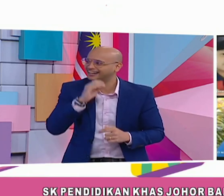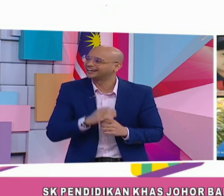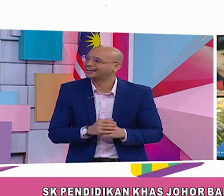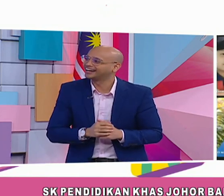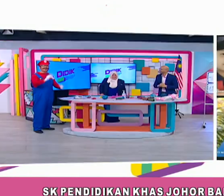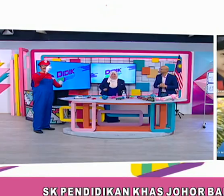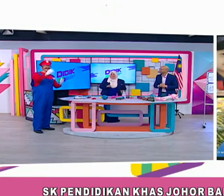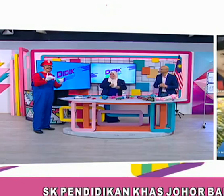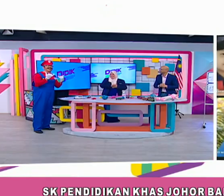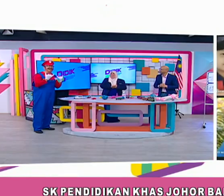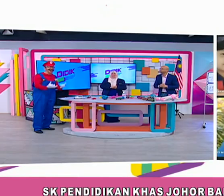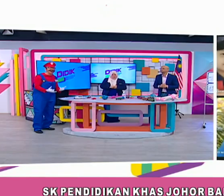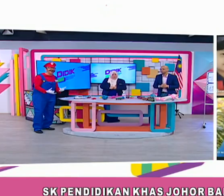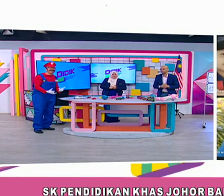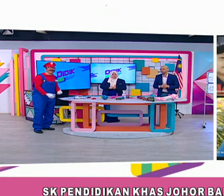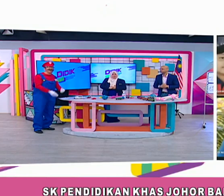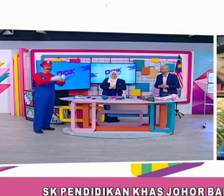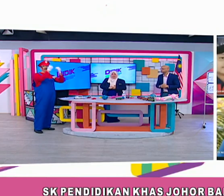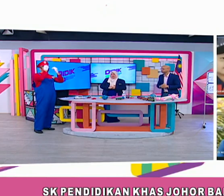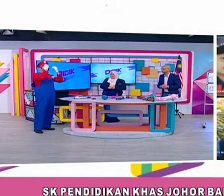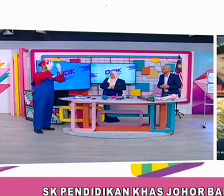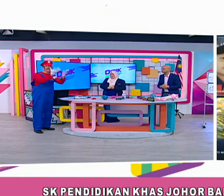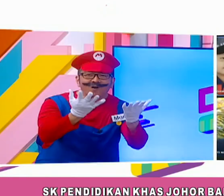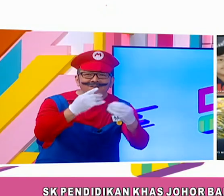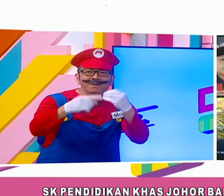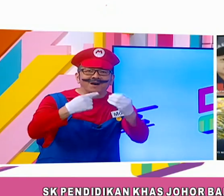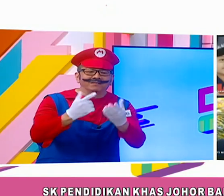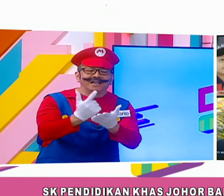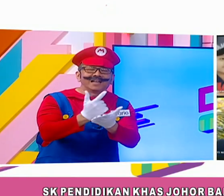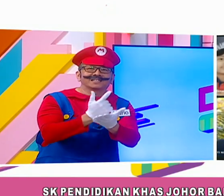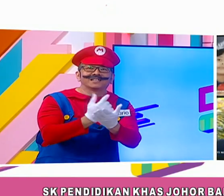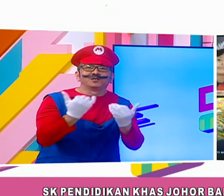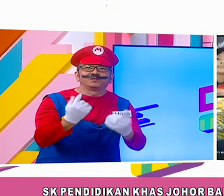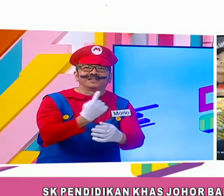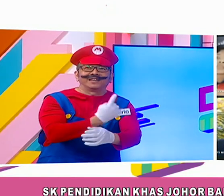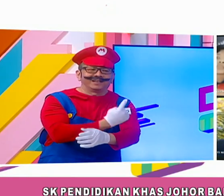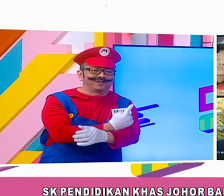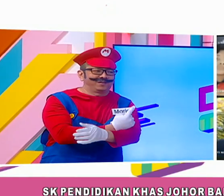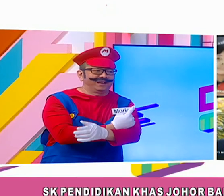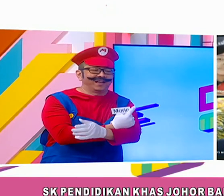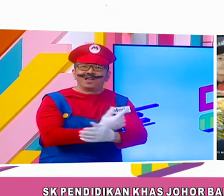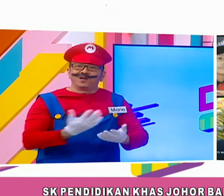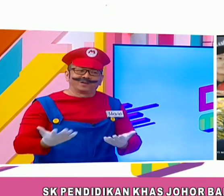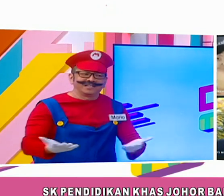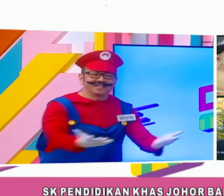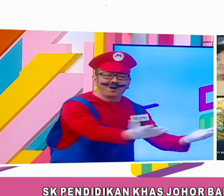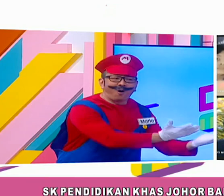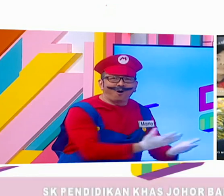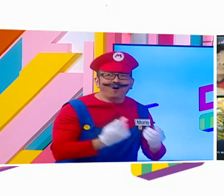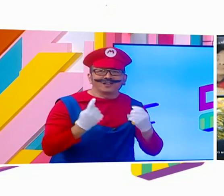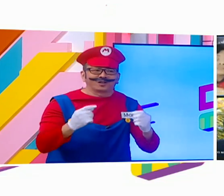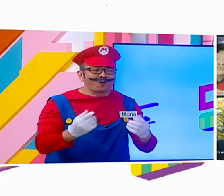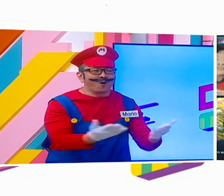exploring? Okay. Now, I will inform about the lesson today. Okay. You can see